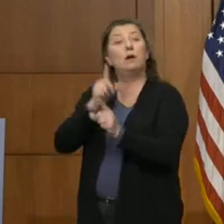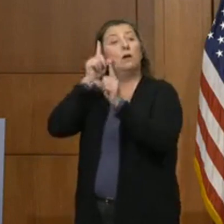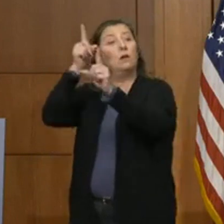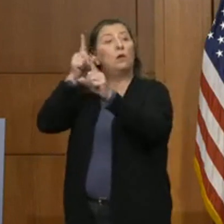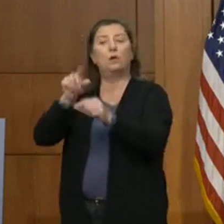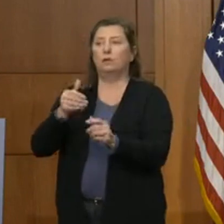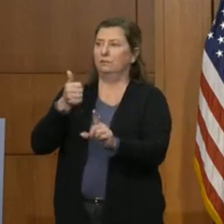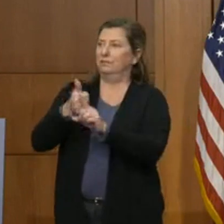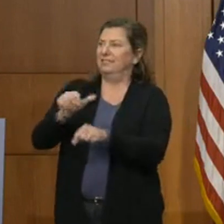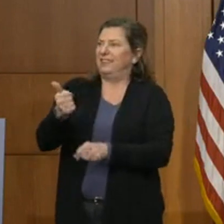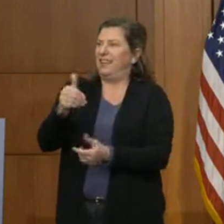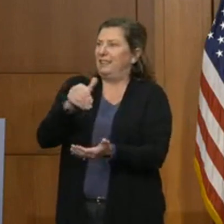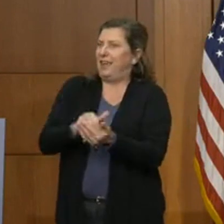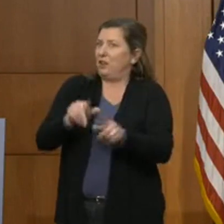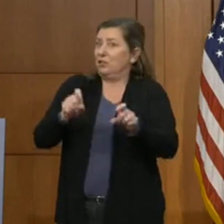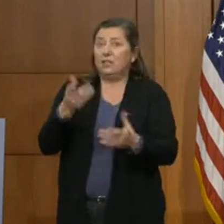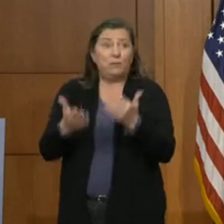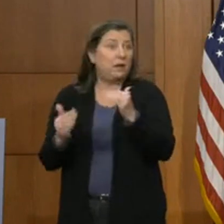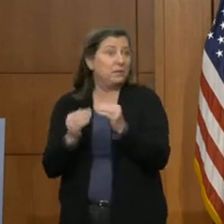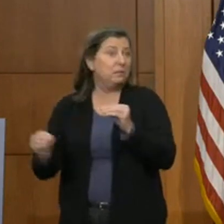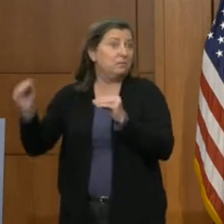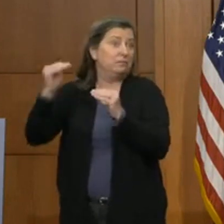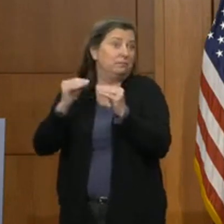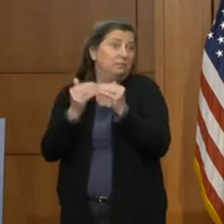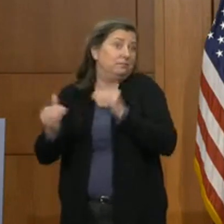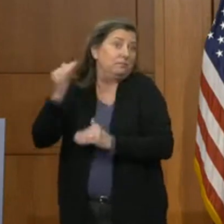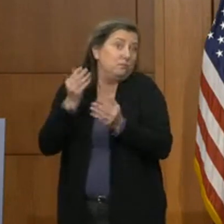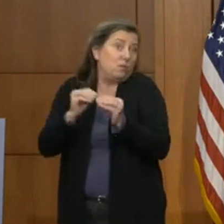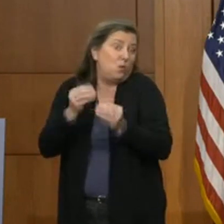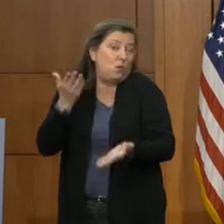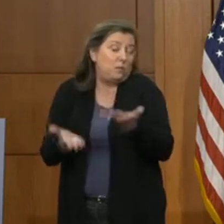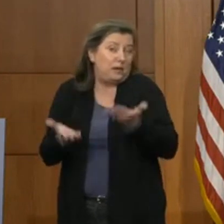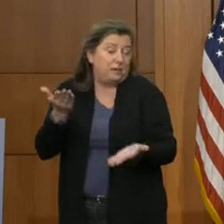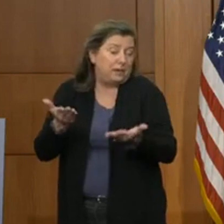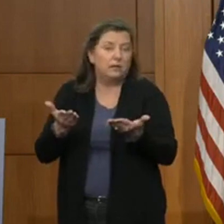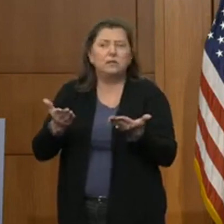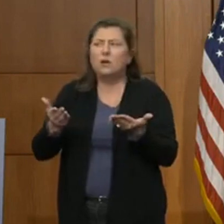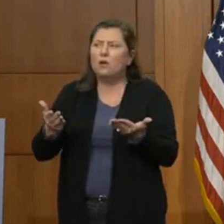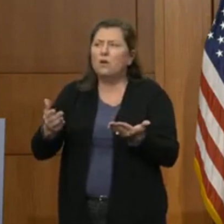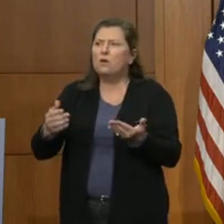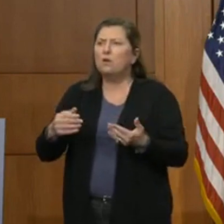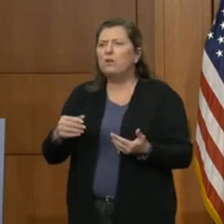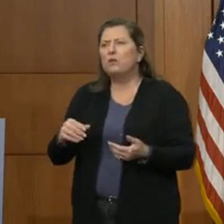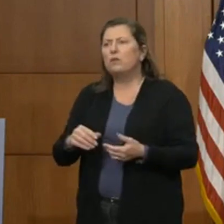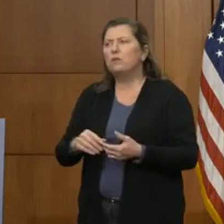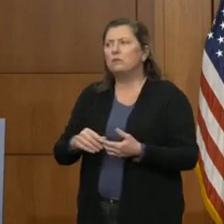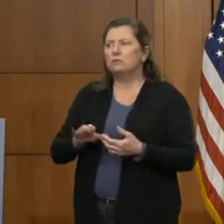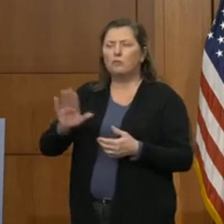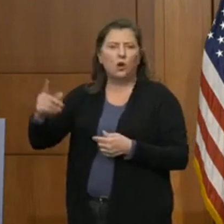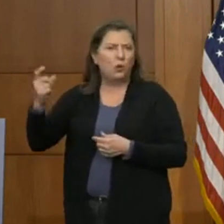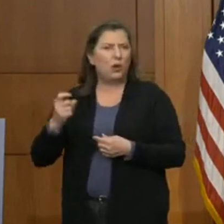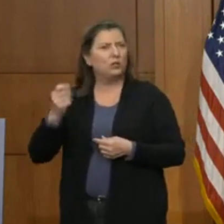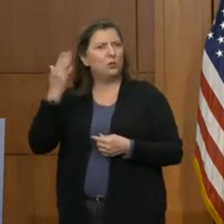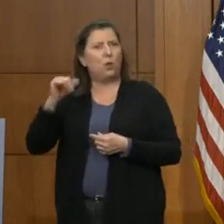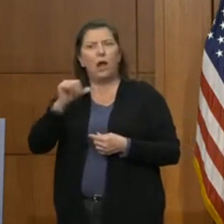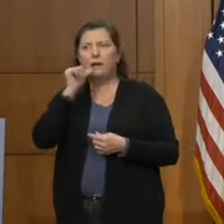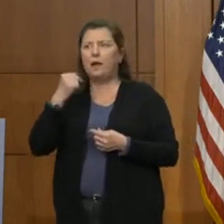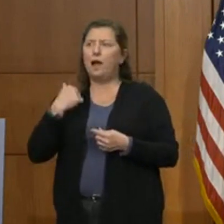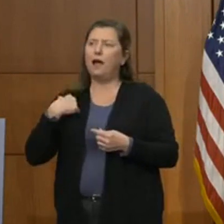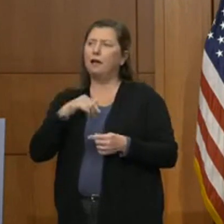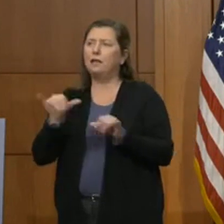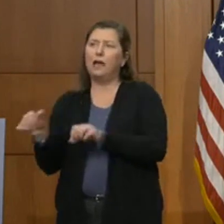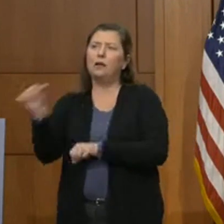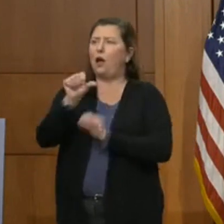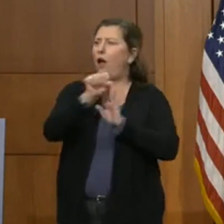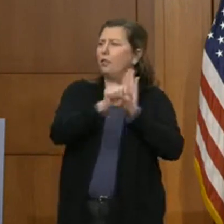to 10,000 and maybe above, depending on how many we need. So I don't think at this time that the question was why couldn't we be like other